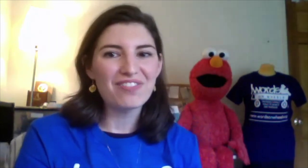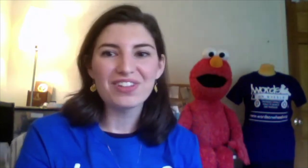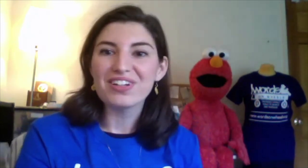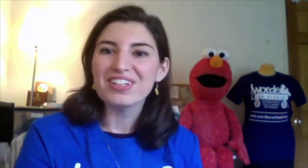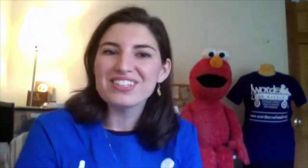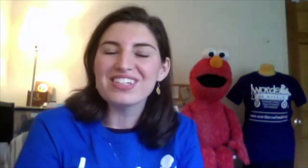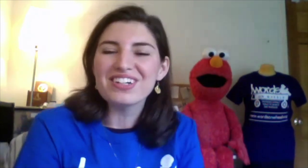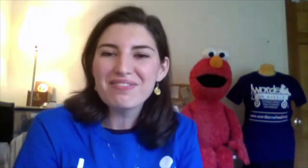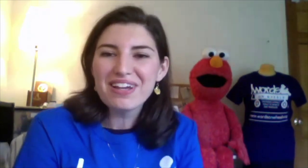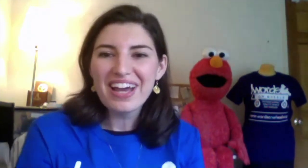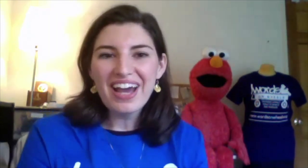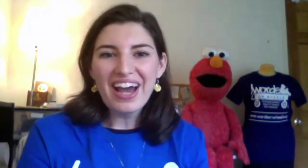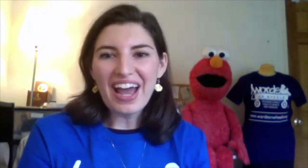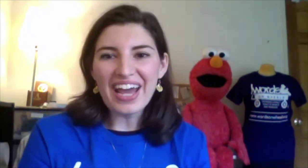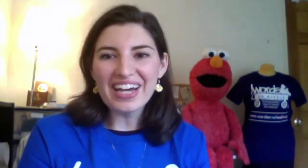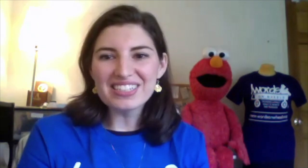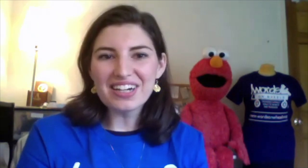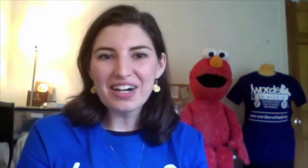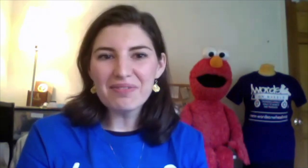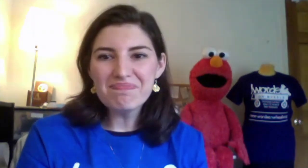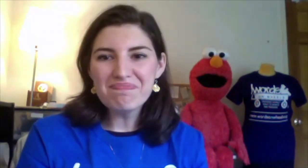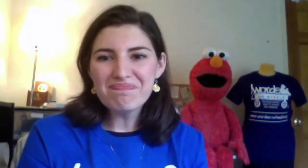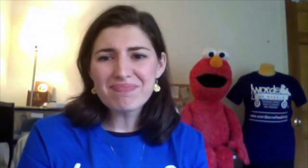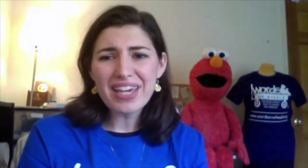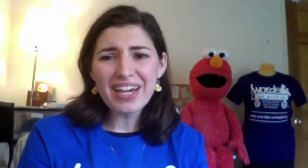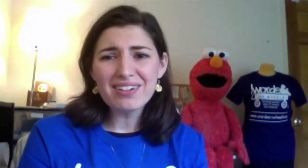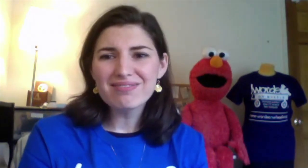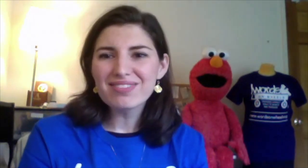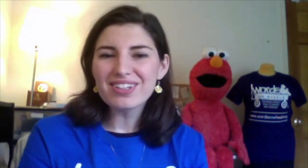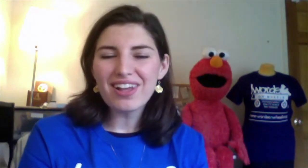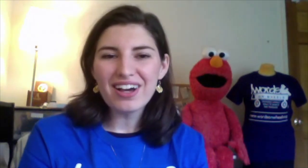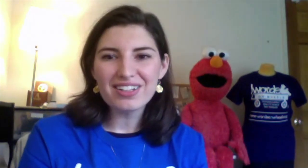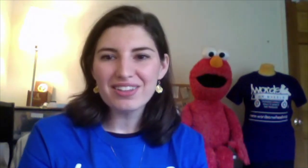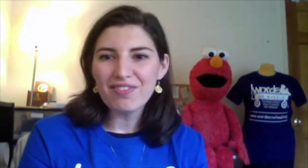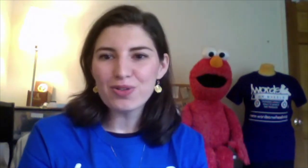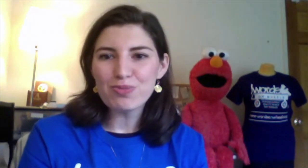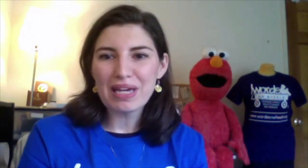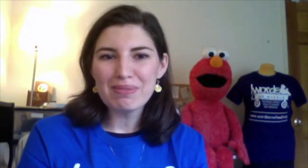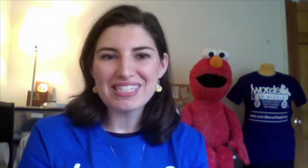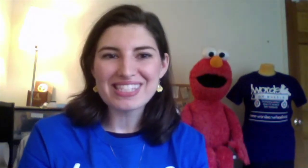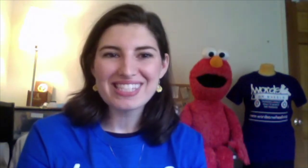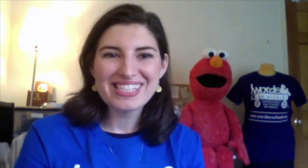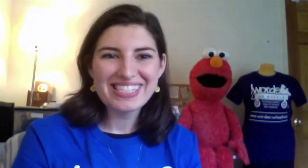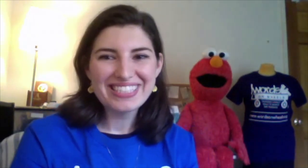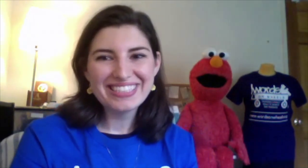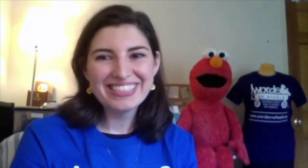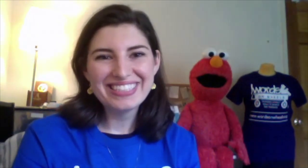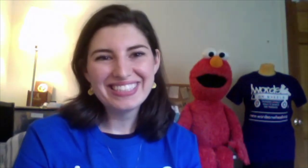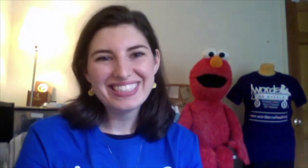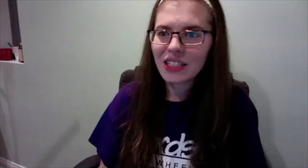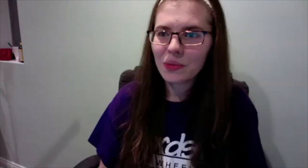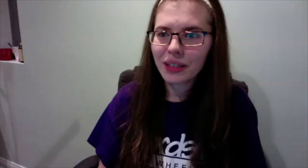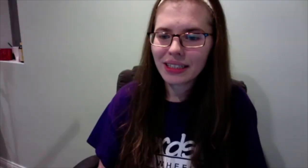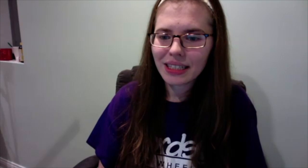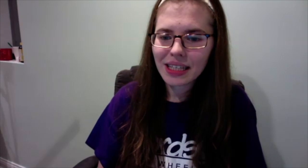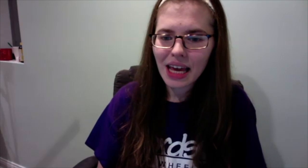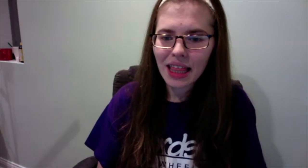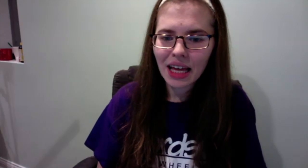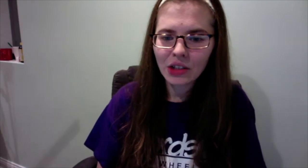little easier. And good luck. Love those babies. I just wanted to say that don't